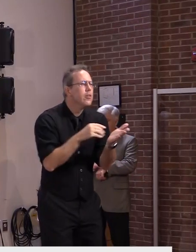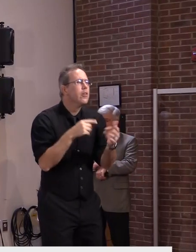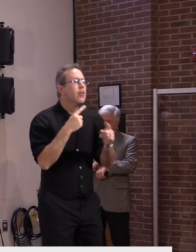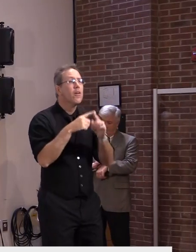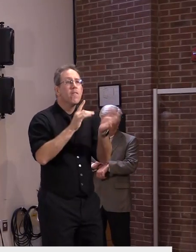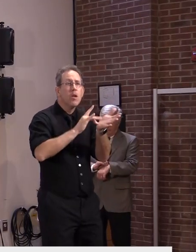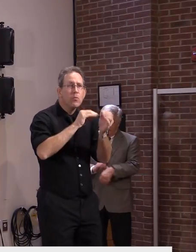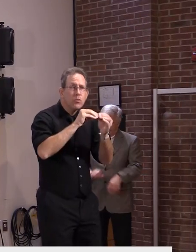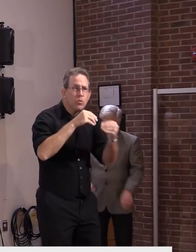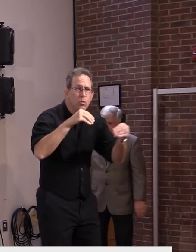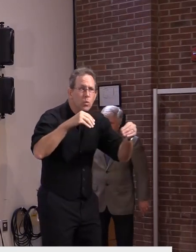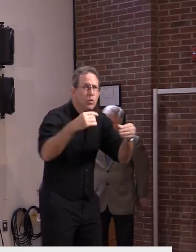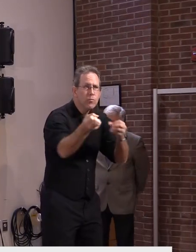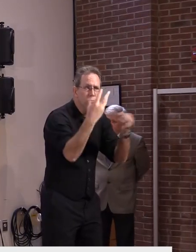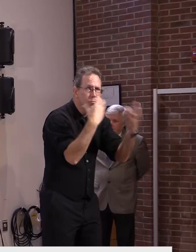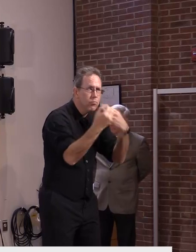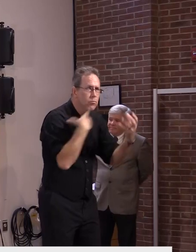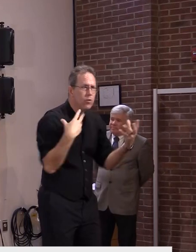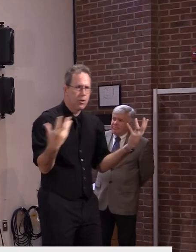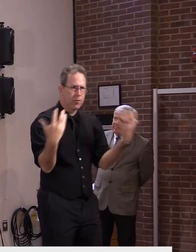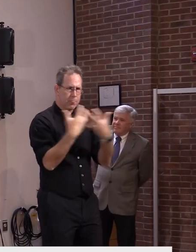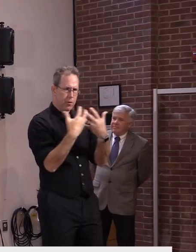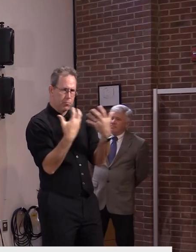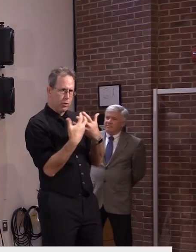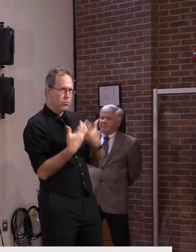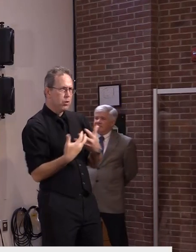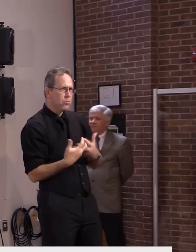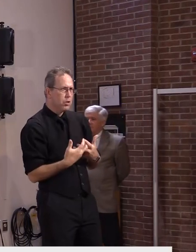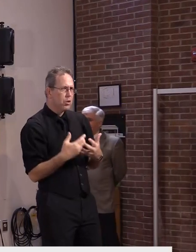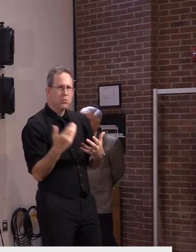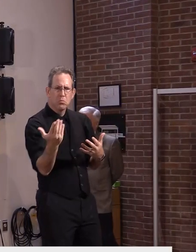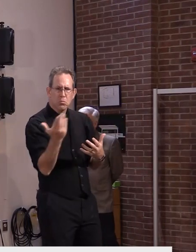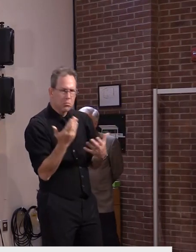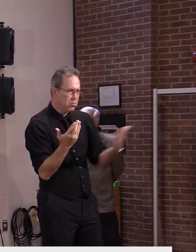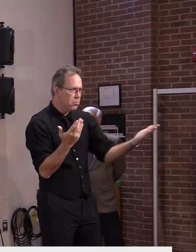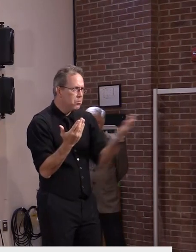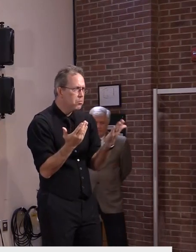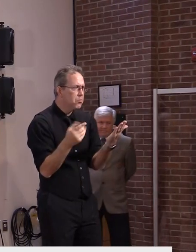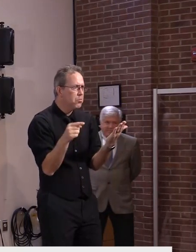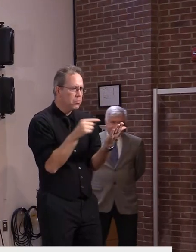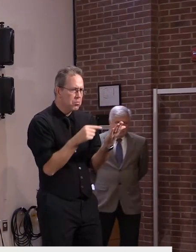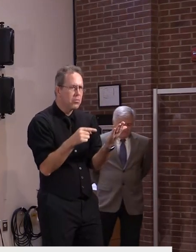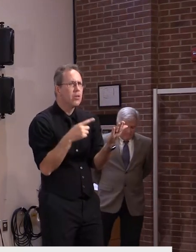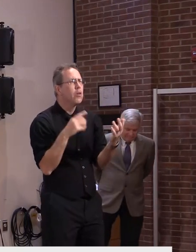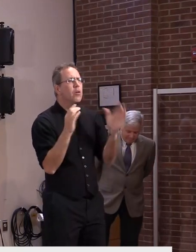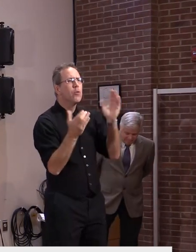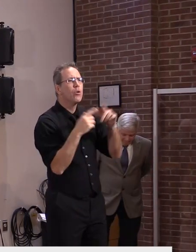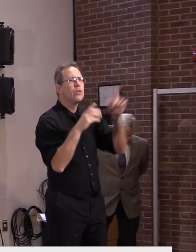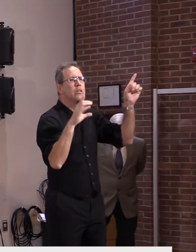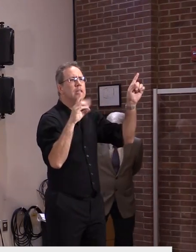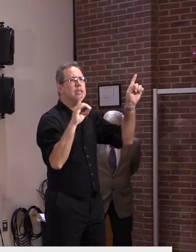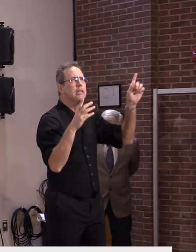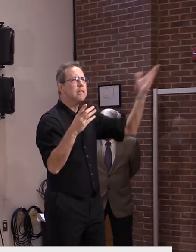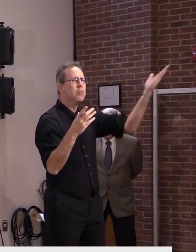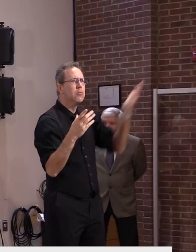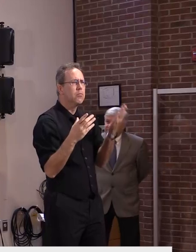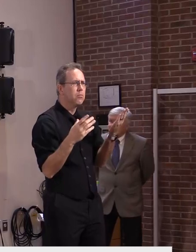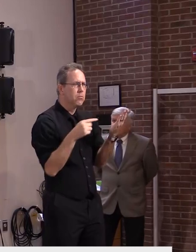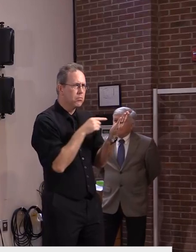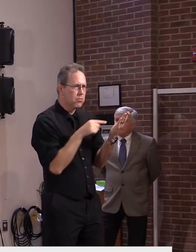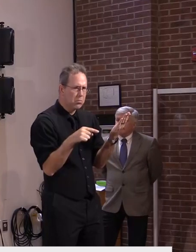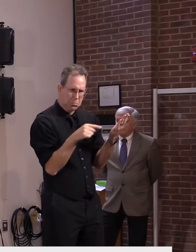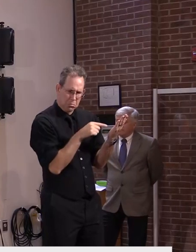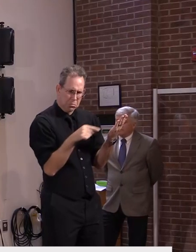CDC reports say. So there's sort of like a built-in cross-checking, if you will, with that,